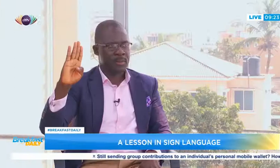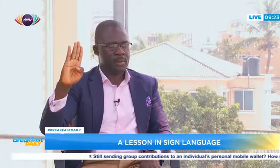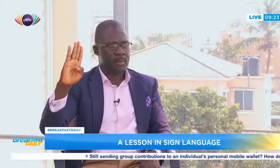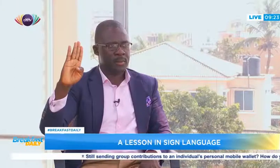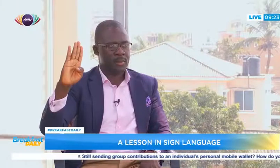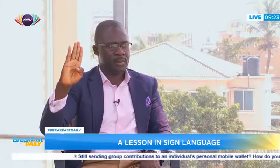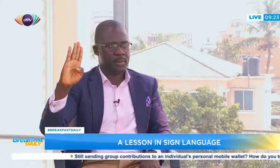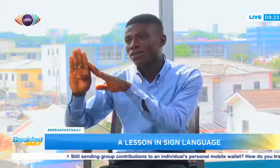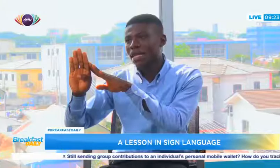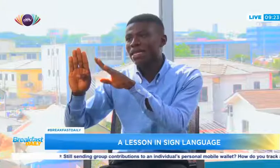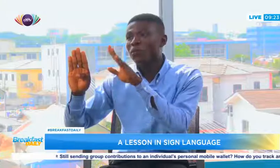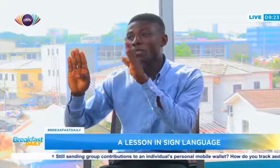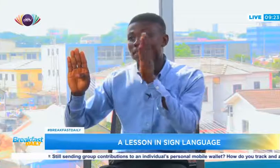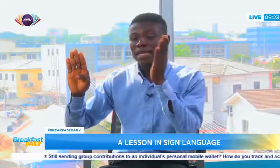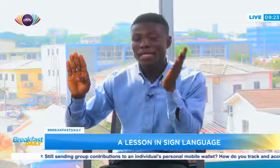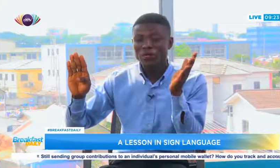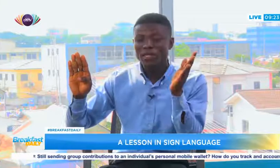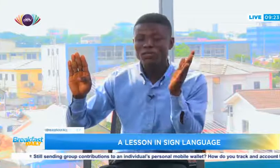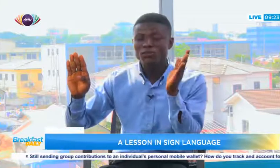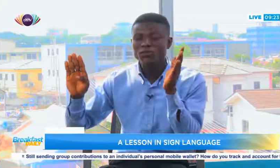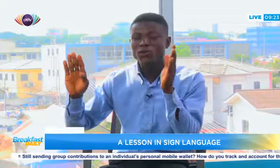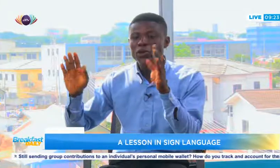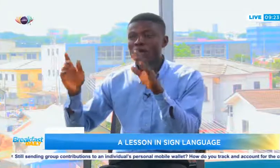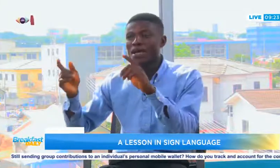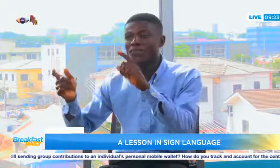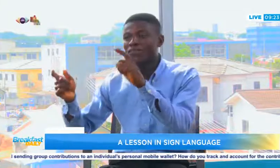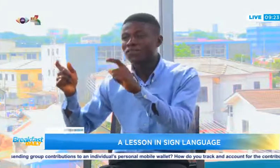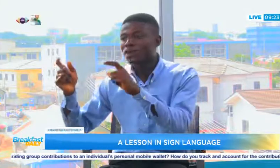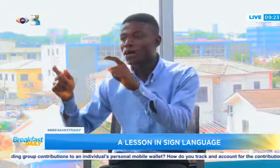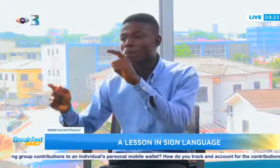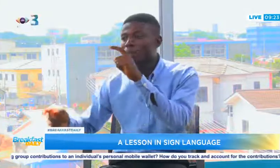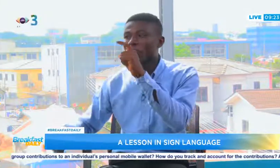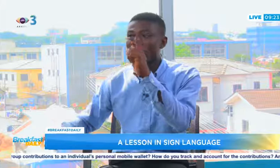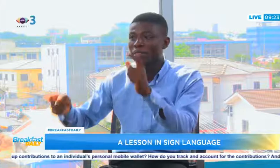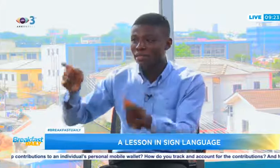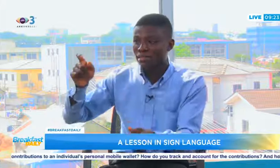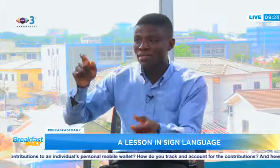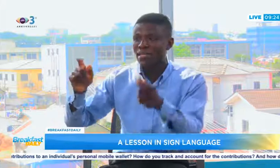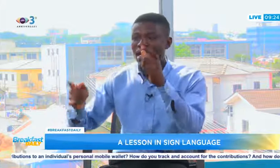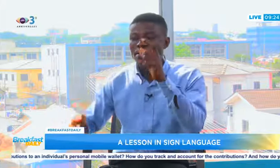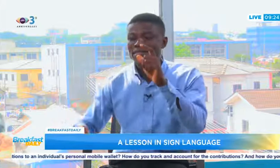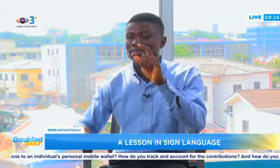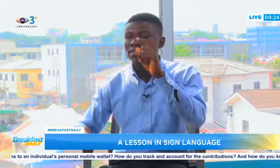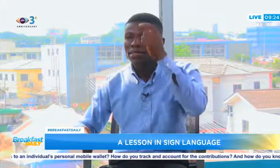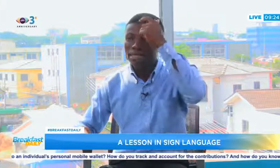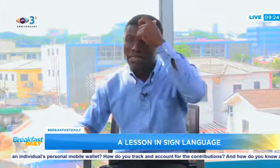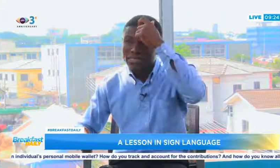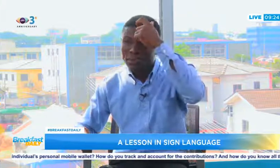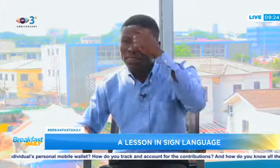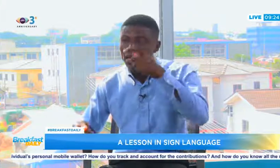Yeah. And then with sign language too, we have parameters. As English language that we